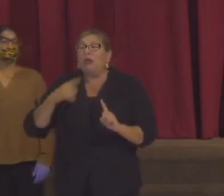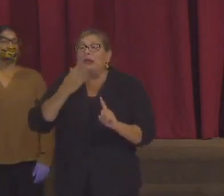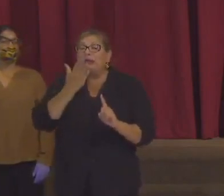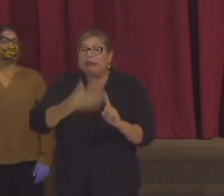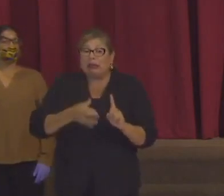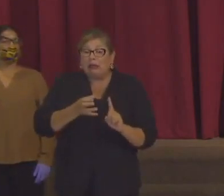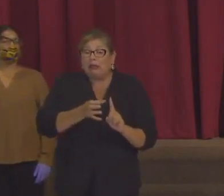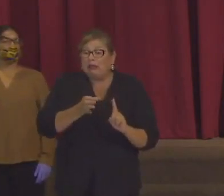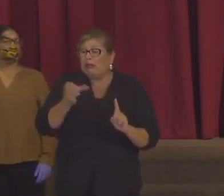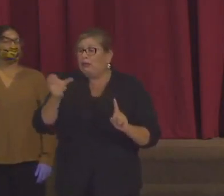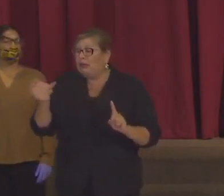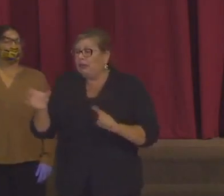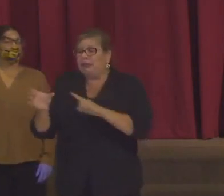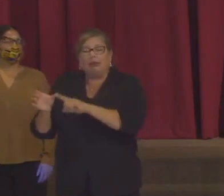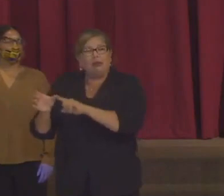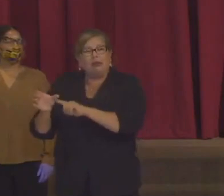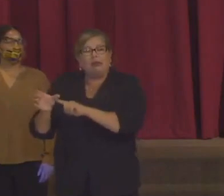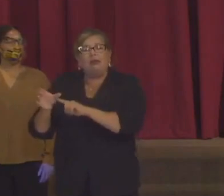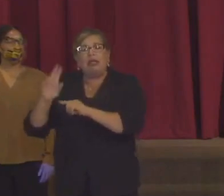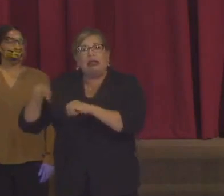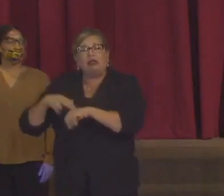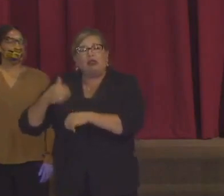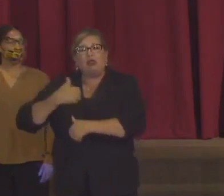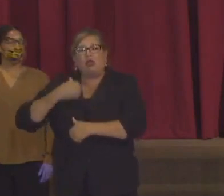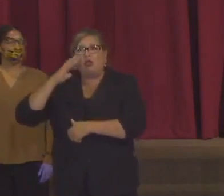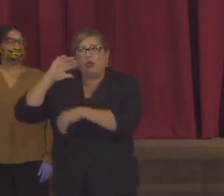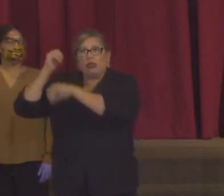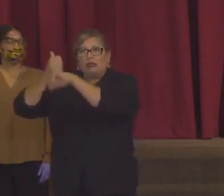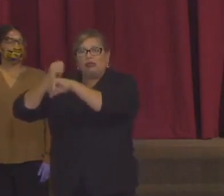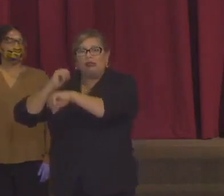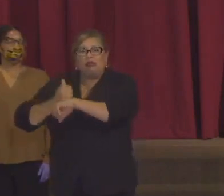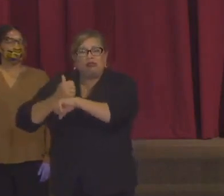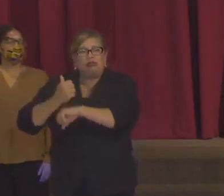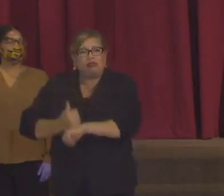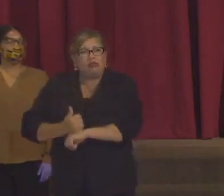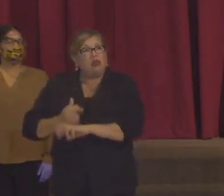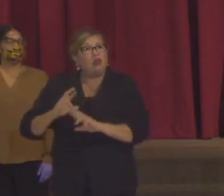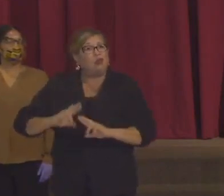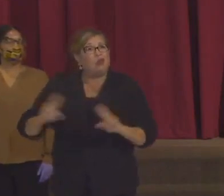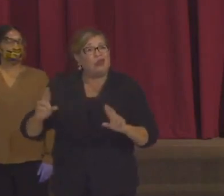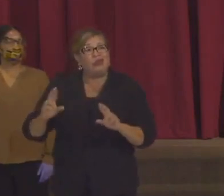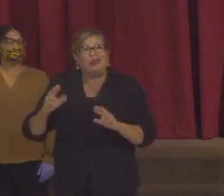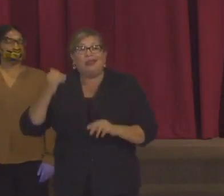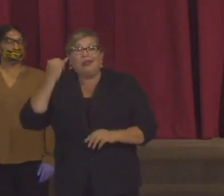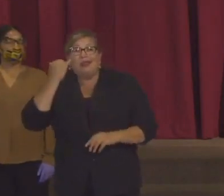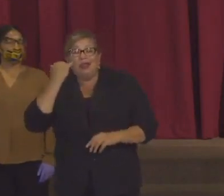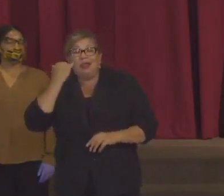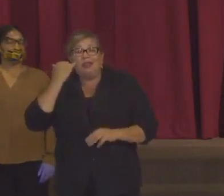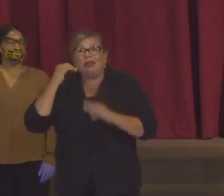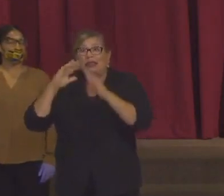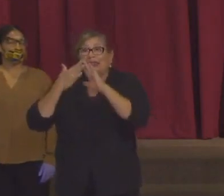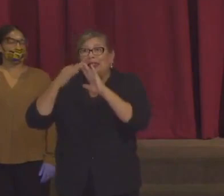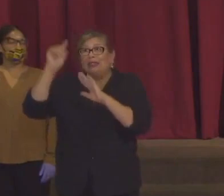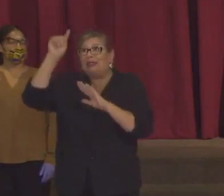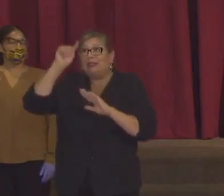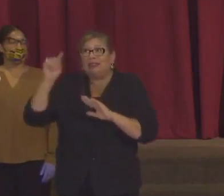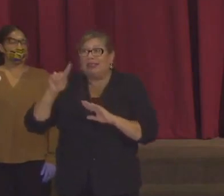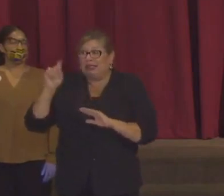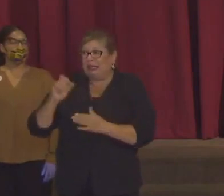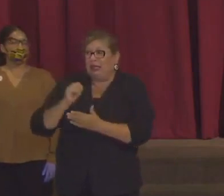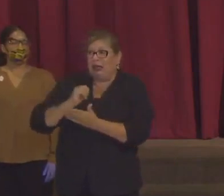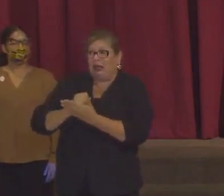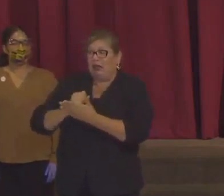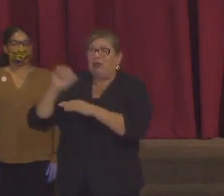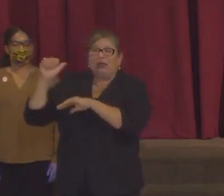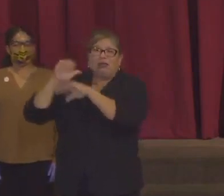see if we can pre-position and make them available to meet the needs of communities all across the state